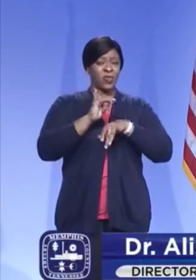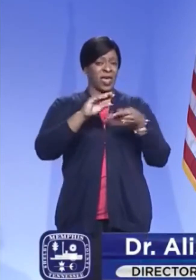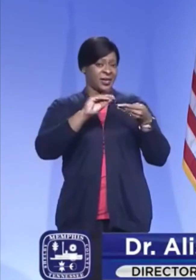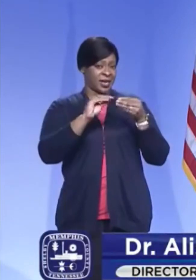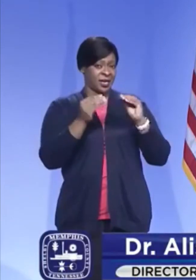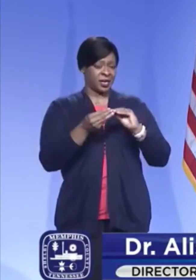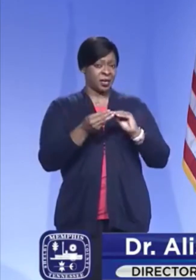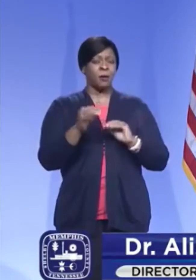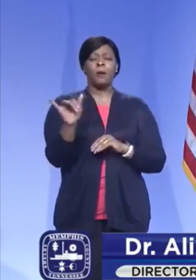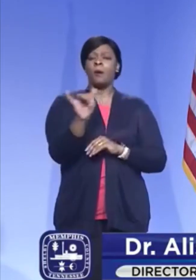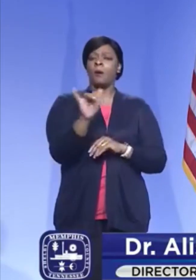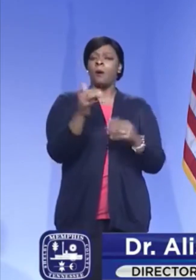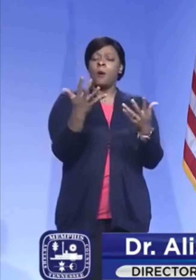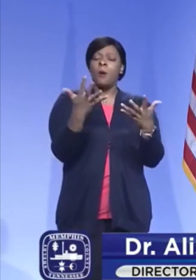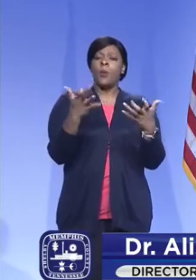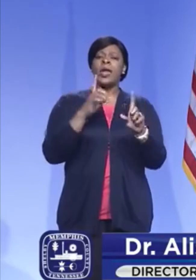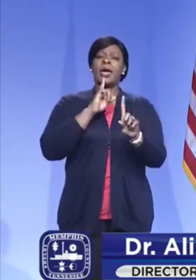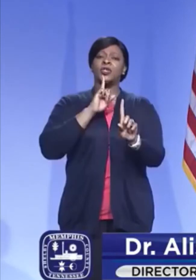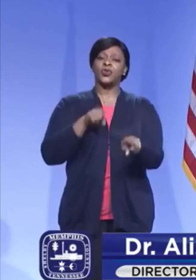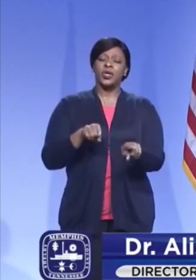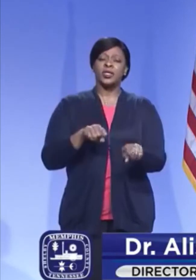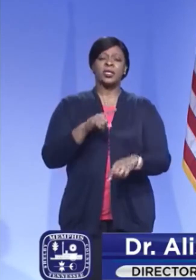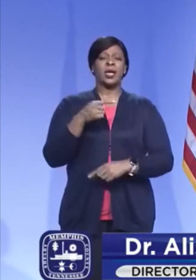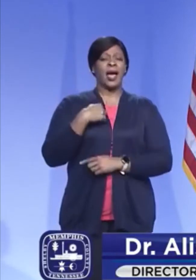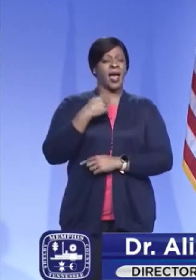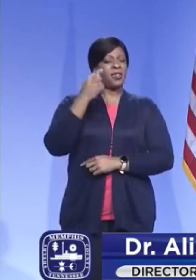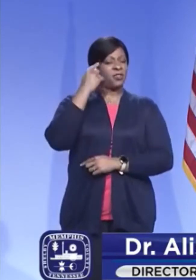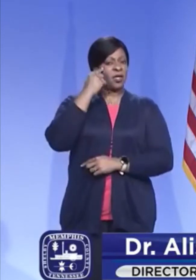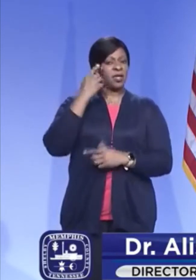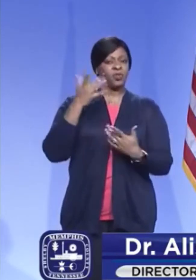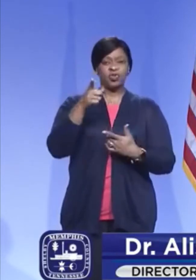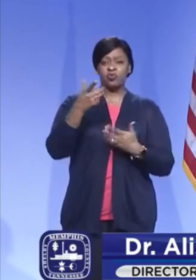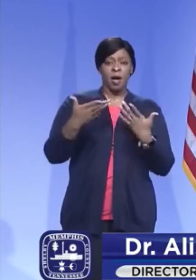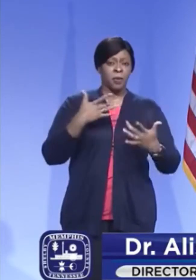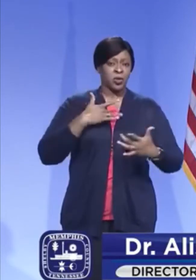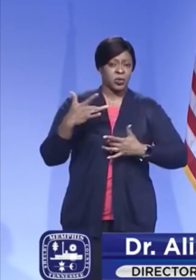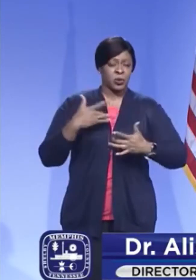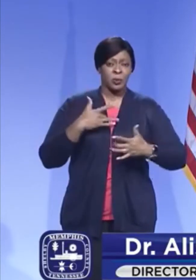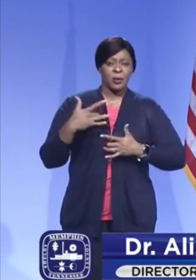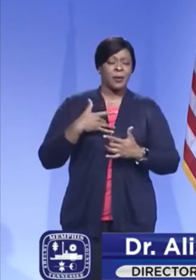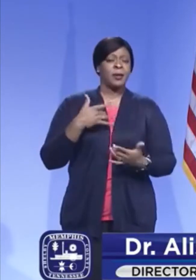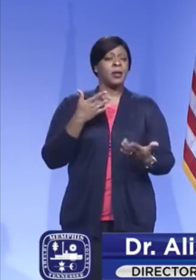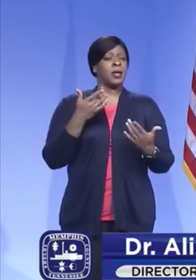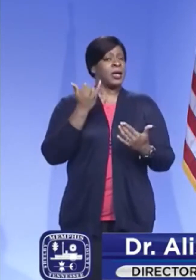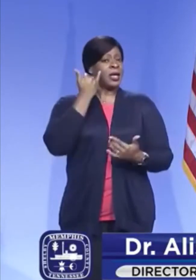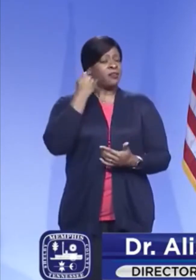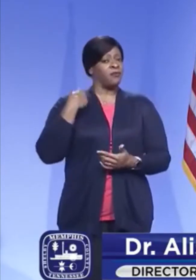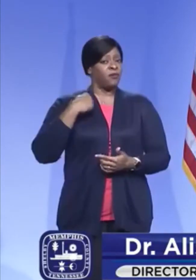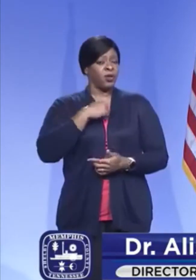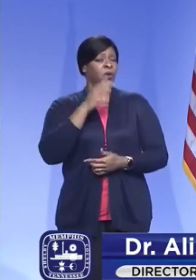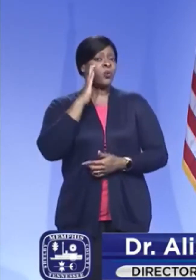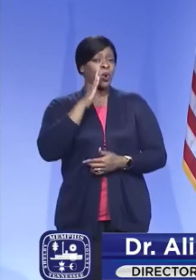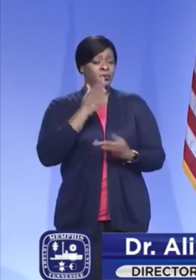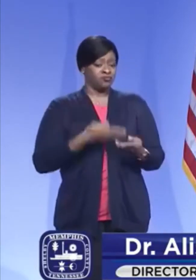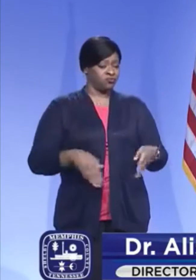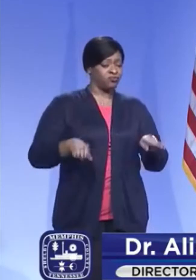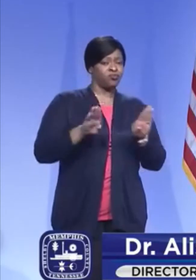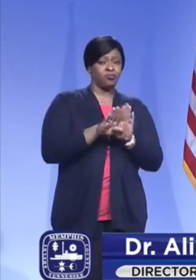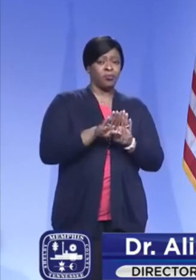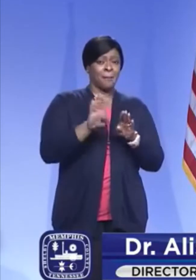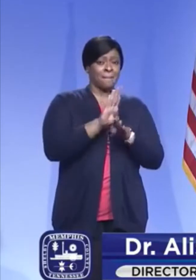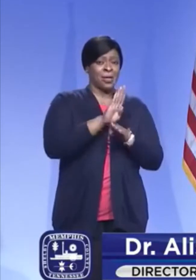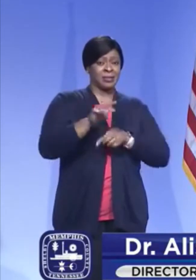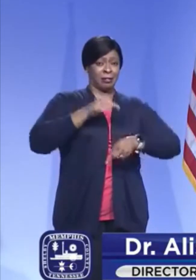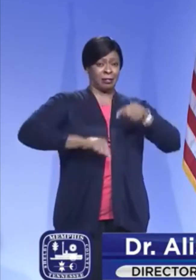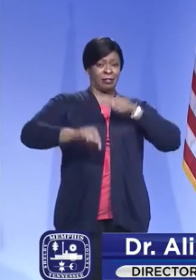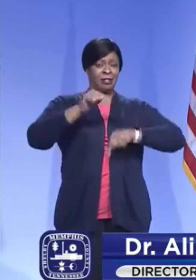But also I want to address what I would think your concern is, and that is whether or not we're going to shut businesses down or